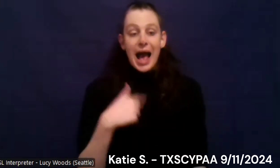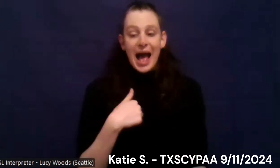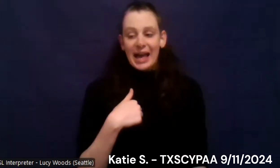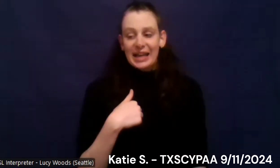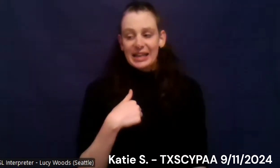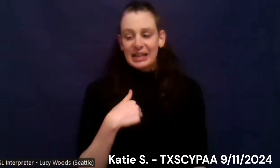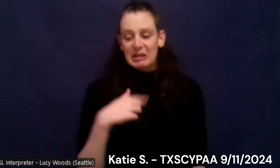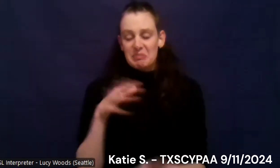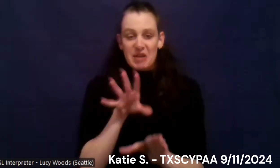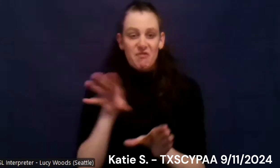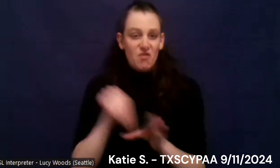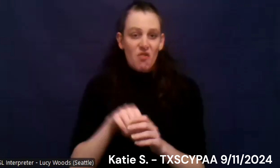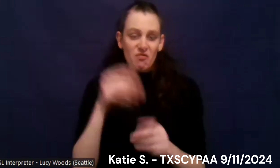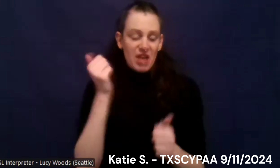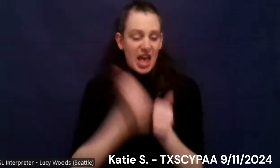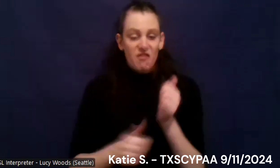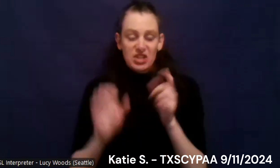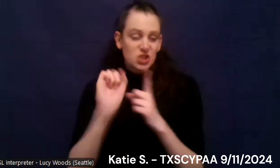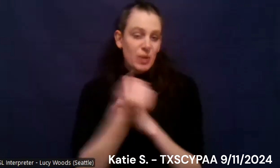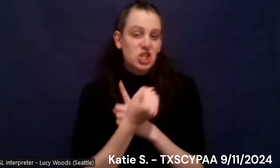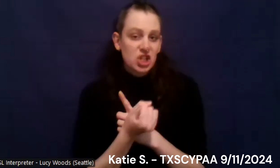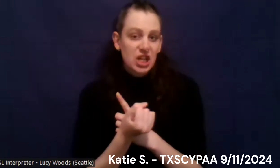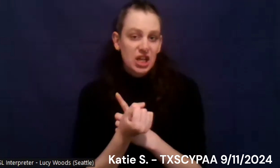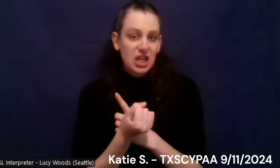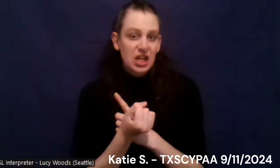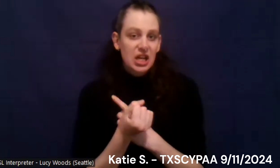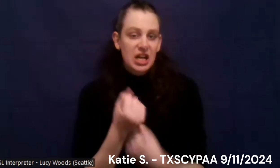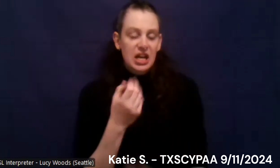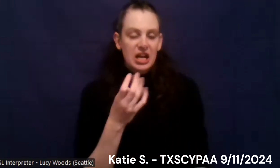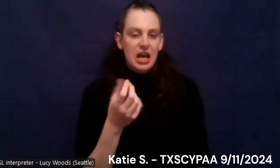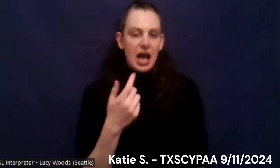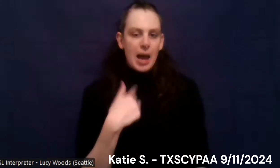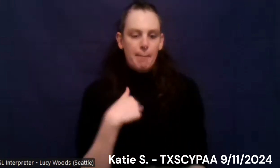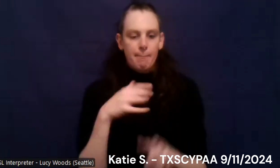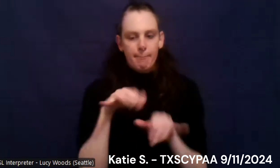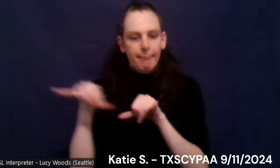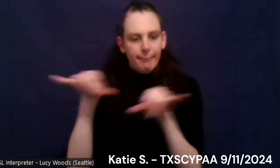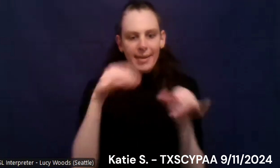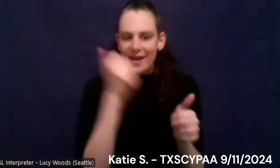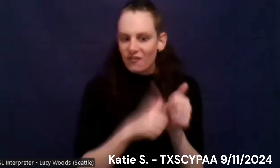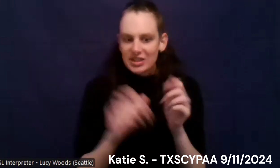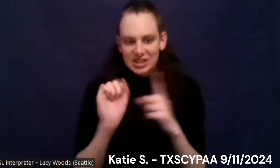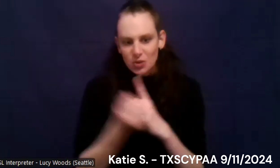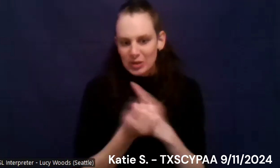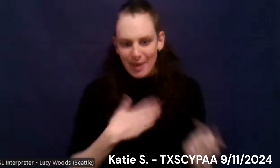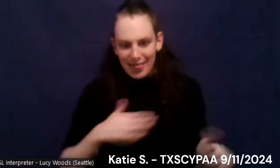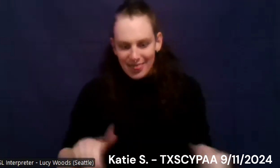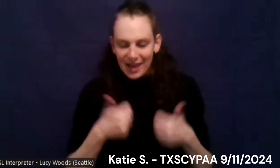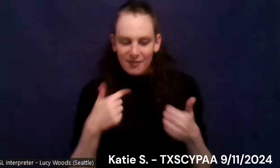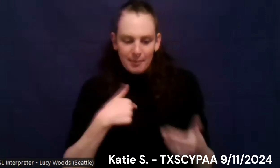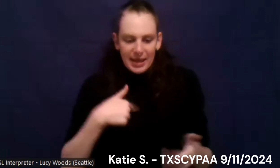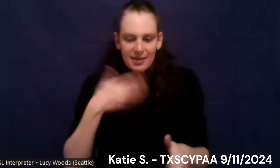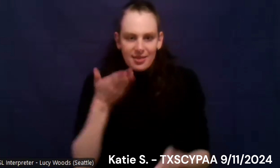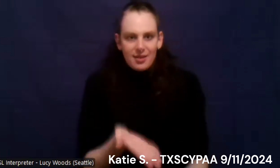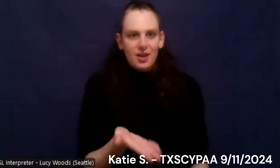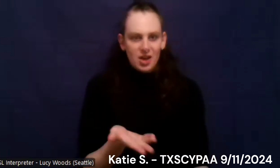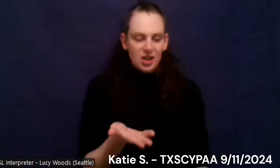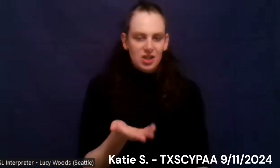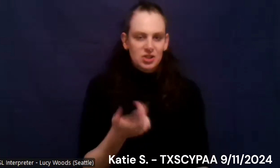every single situation. I'm the common denominator. This is not a Sims, game. Like this is,